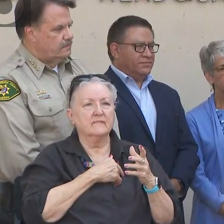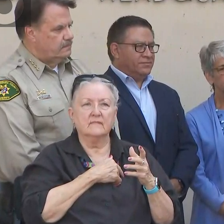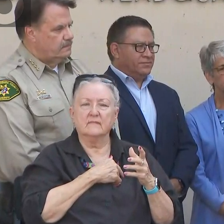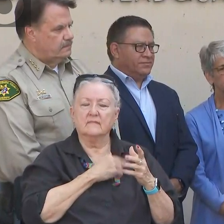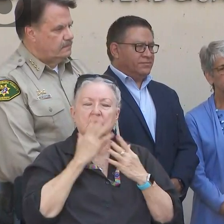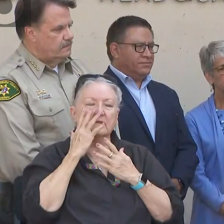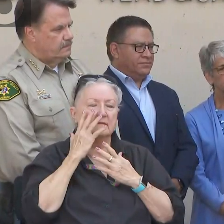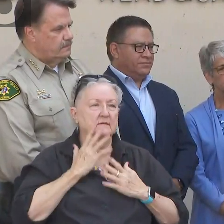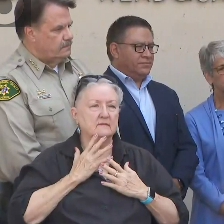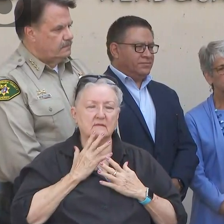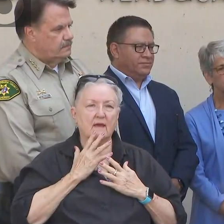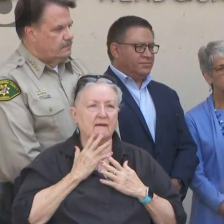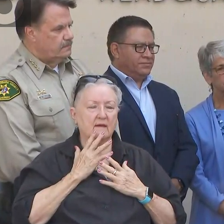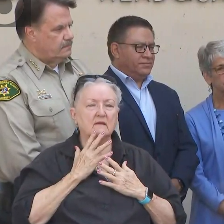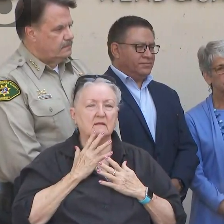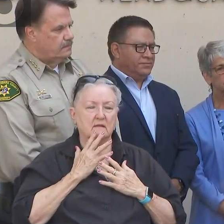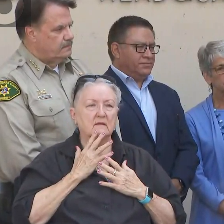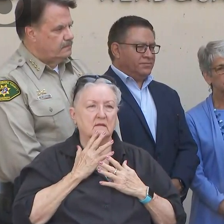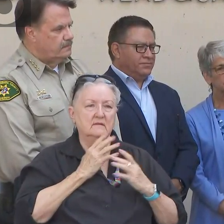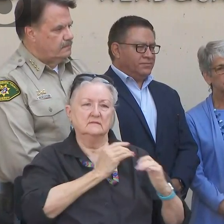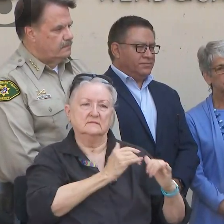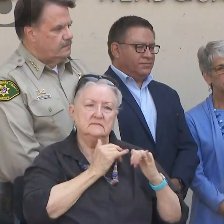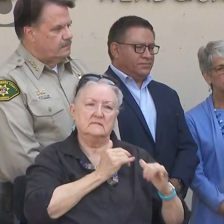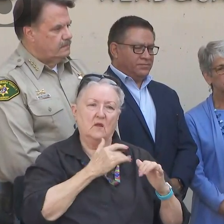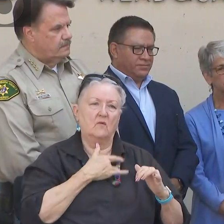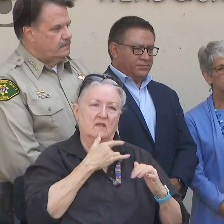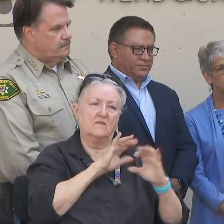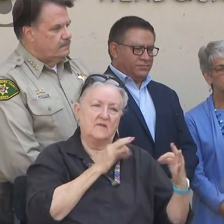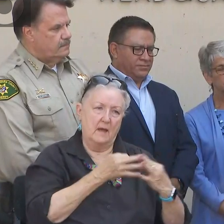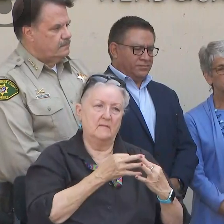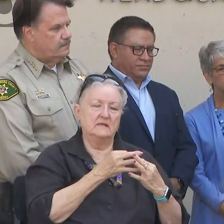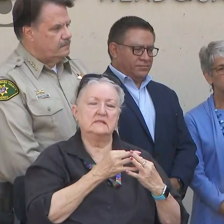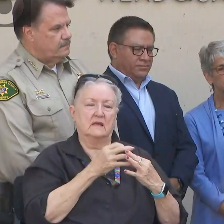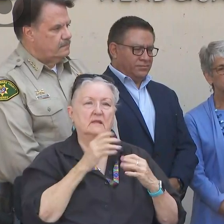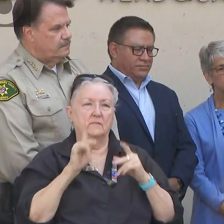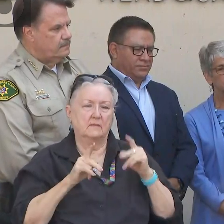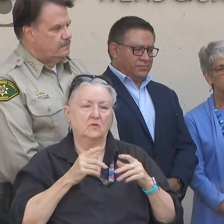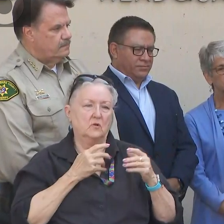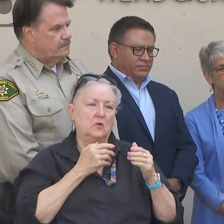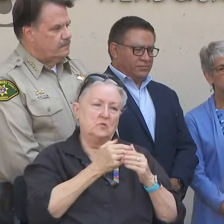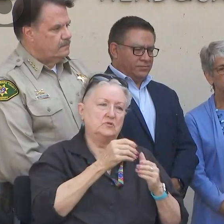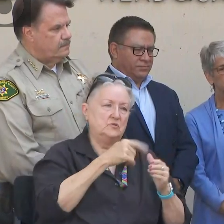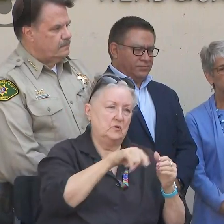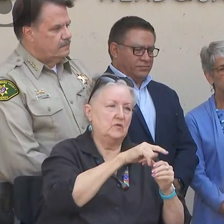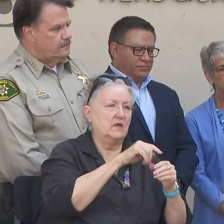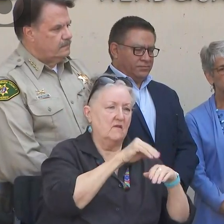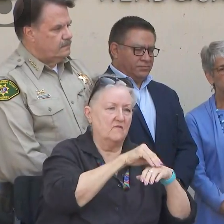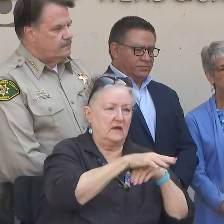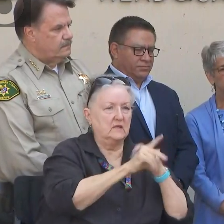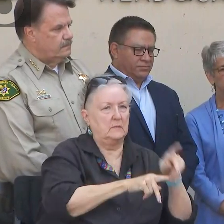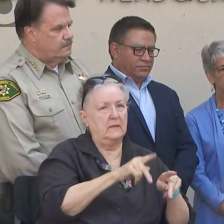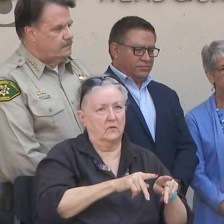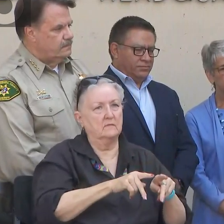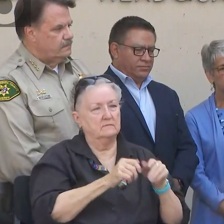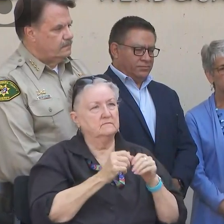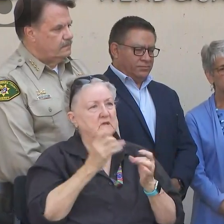we are saddened with the families and those that are close to the folks affected by this